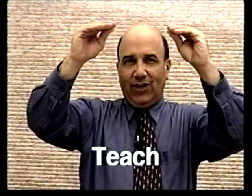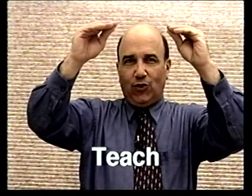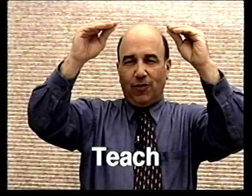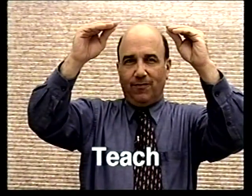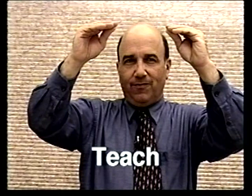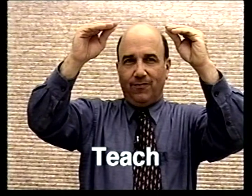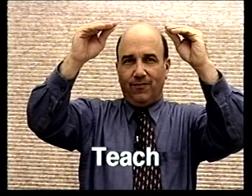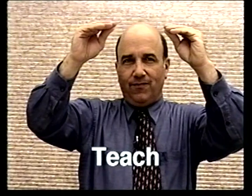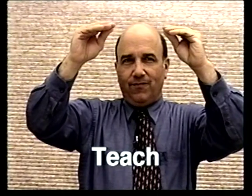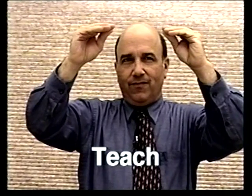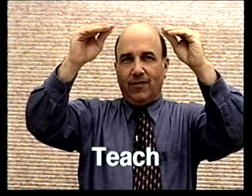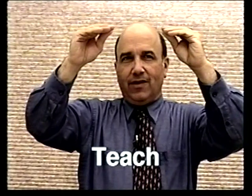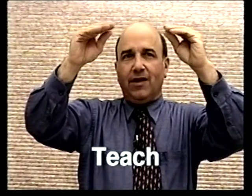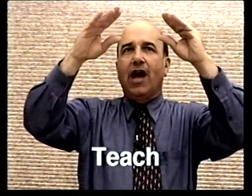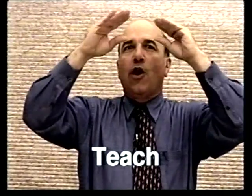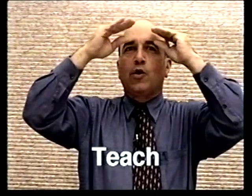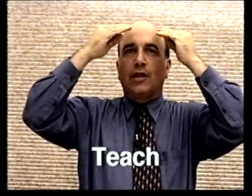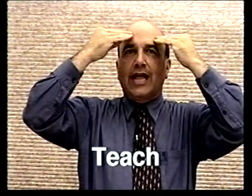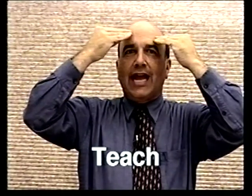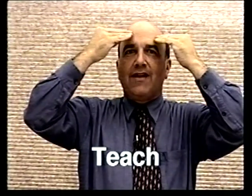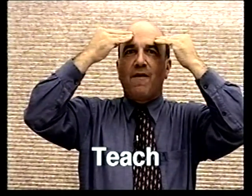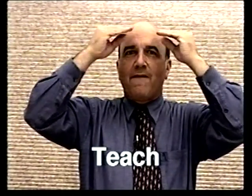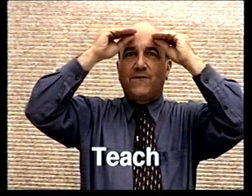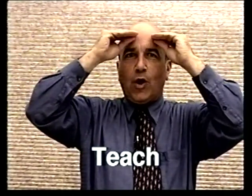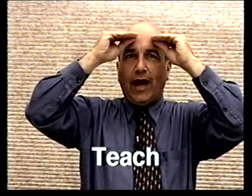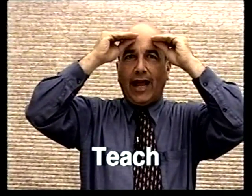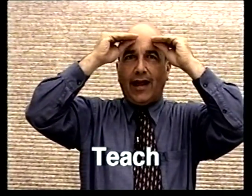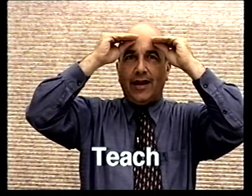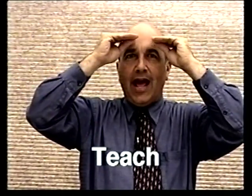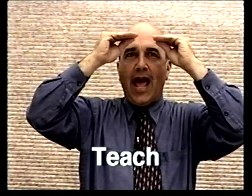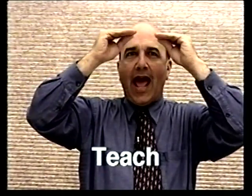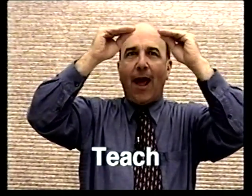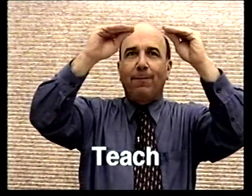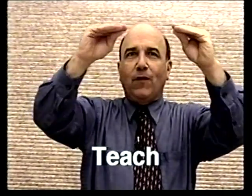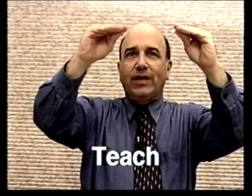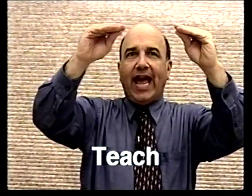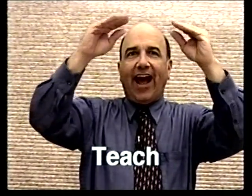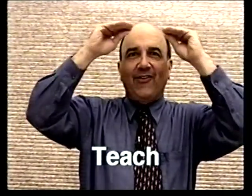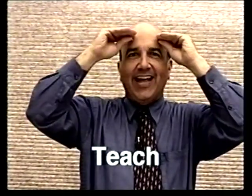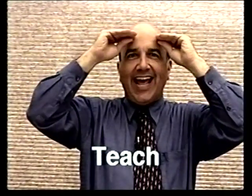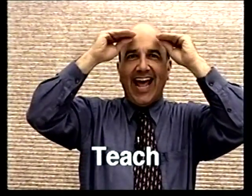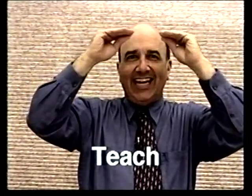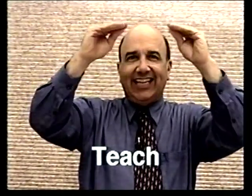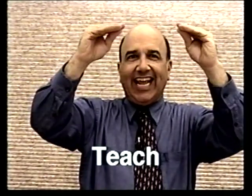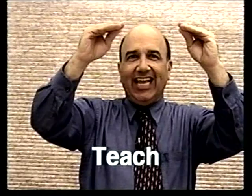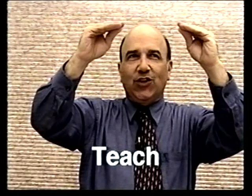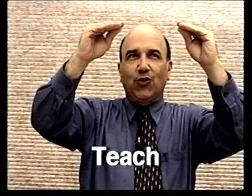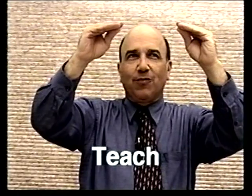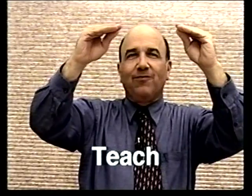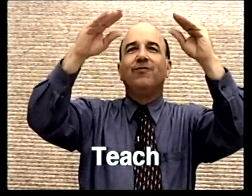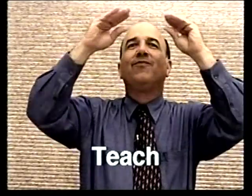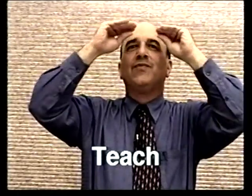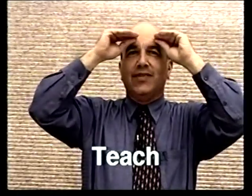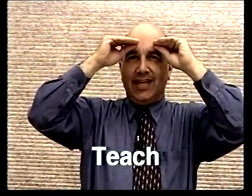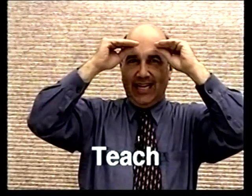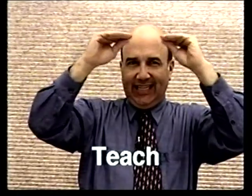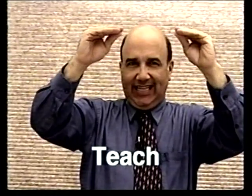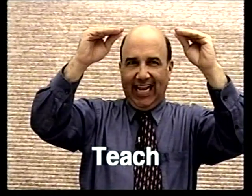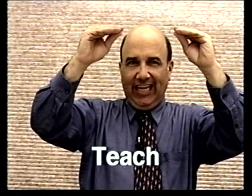Teach. You're taking from the forehead and moving out. Teach.